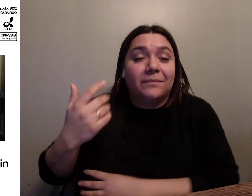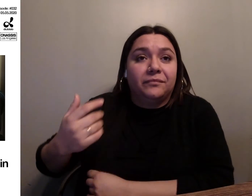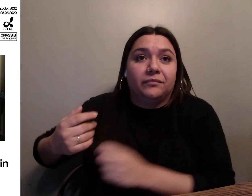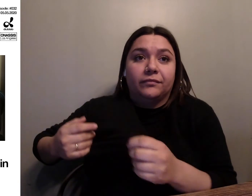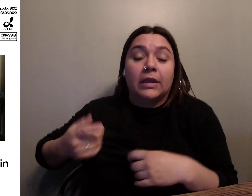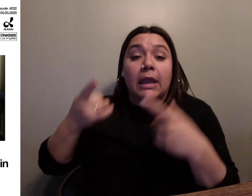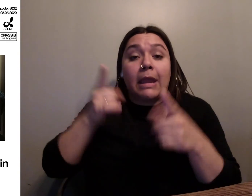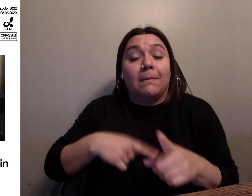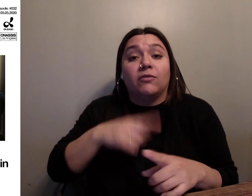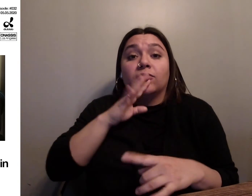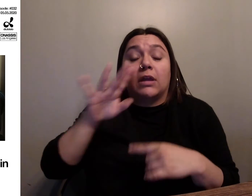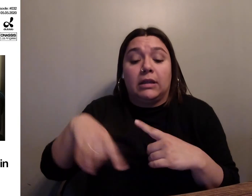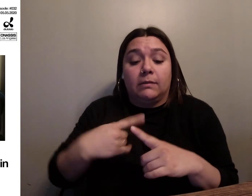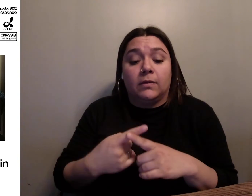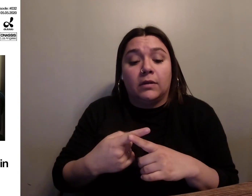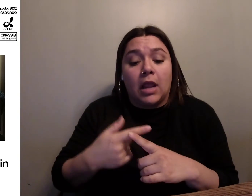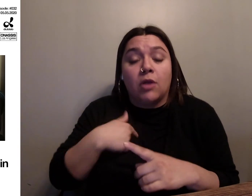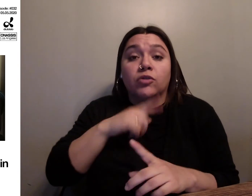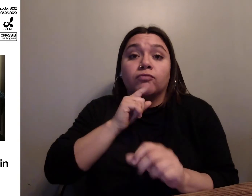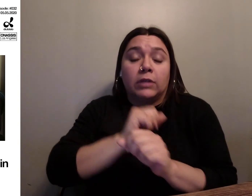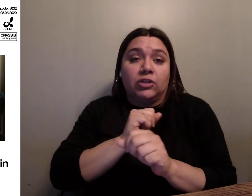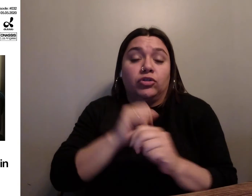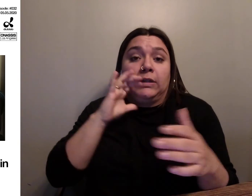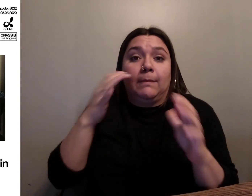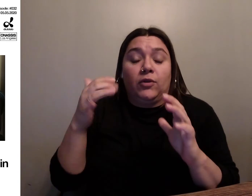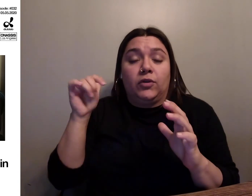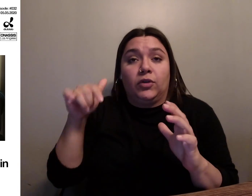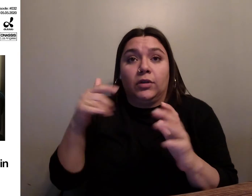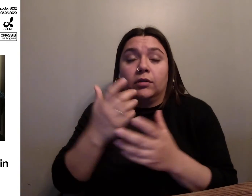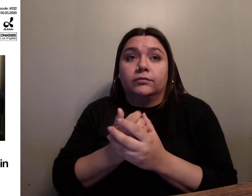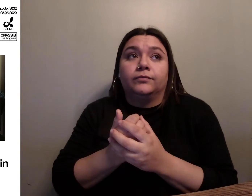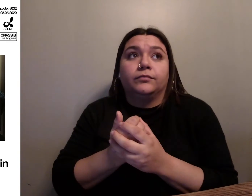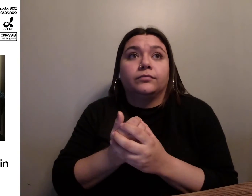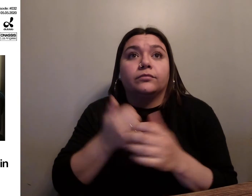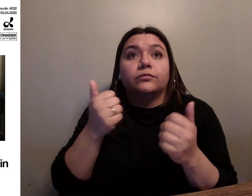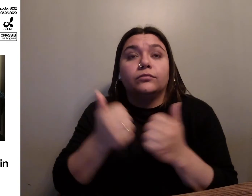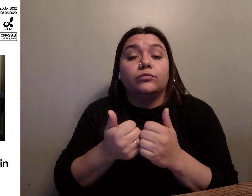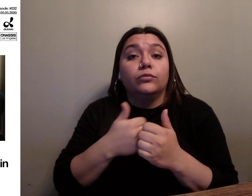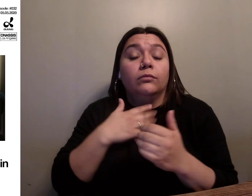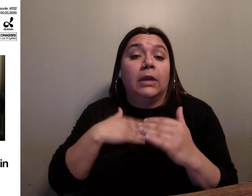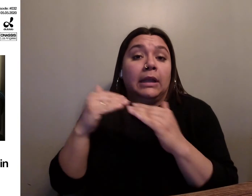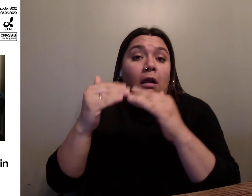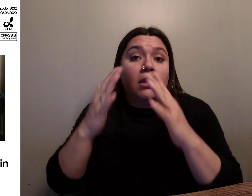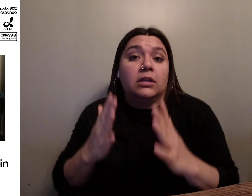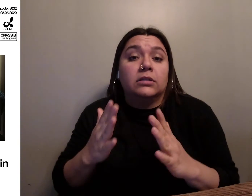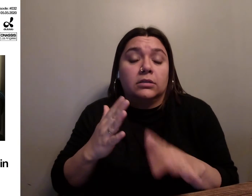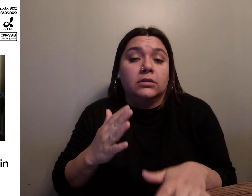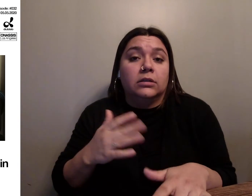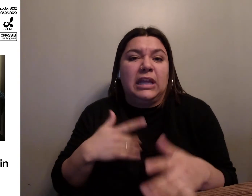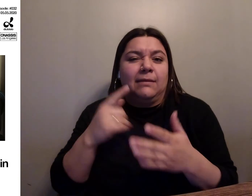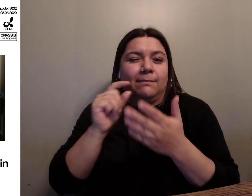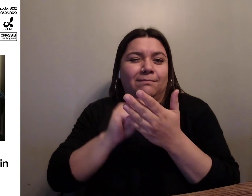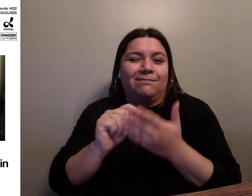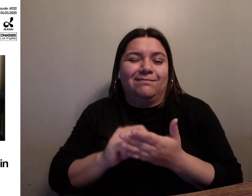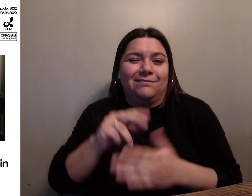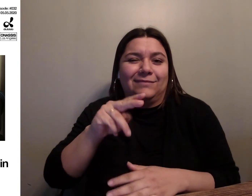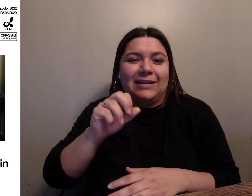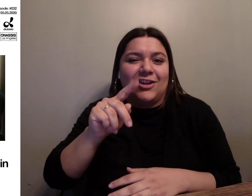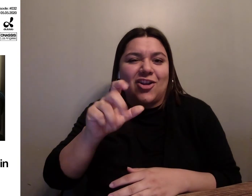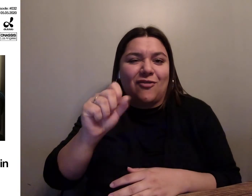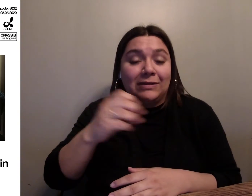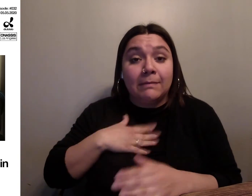some notes, and my colleague was saying, I'm very Platonic about this, and I believe in truths and solid truths,